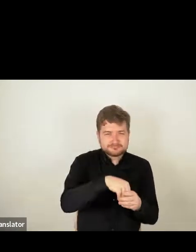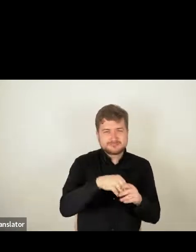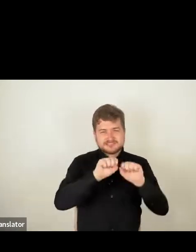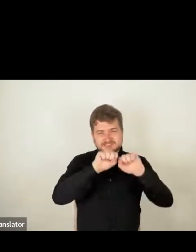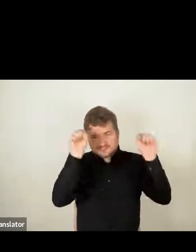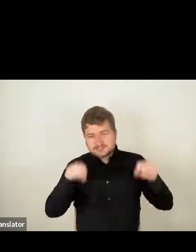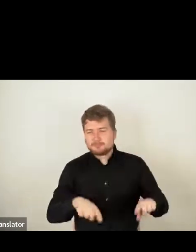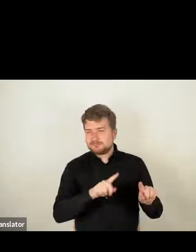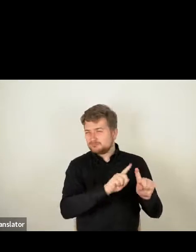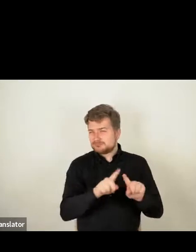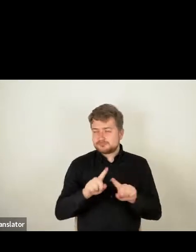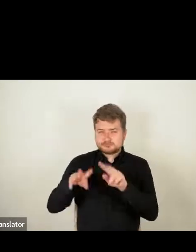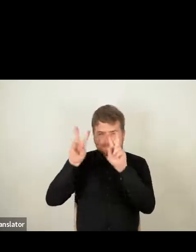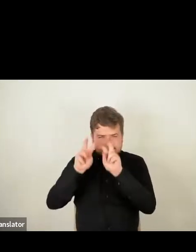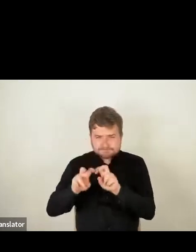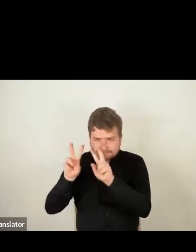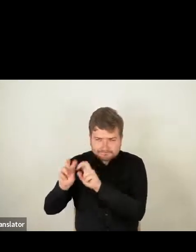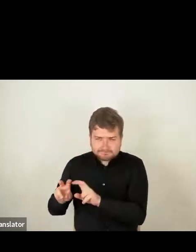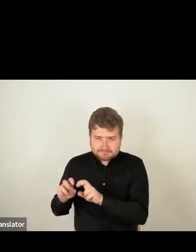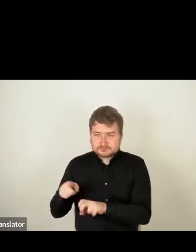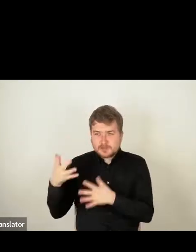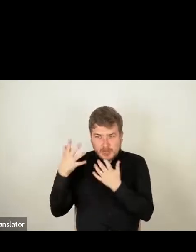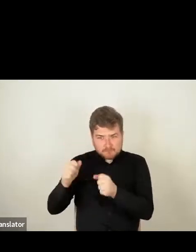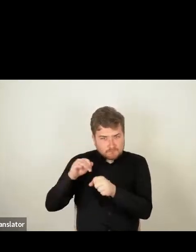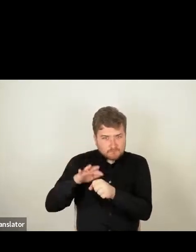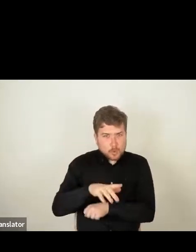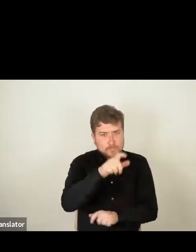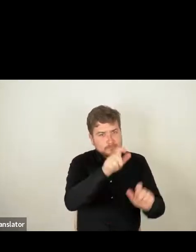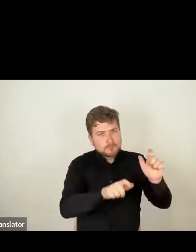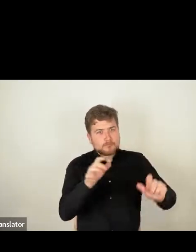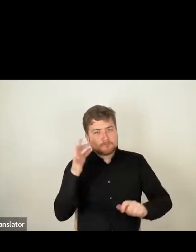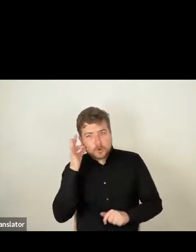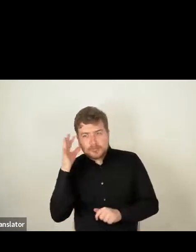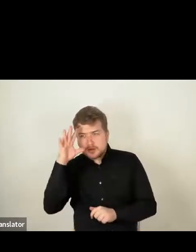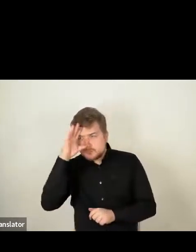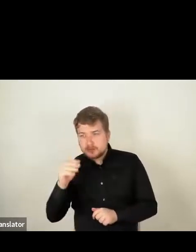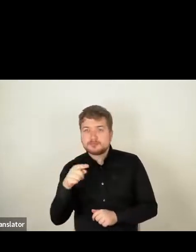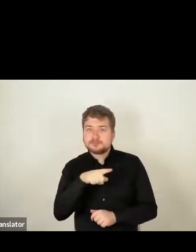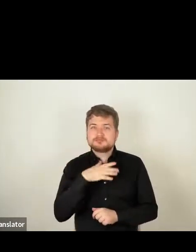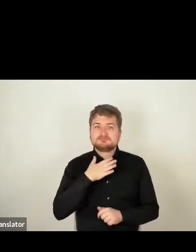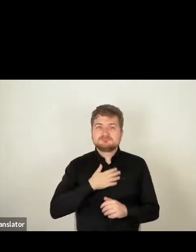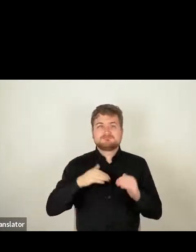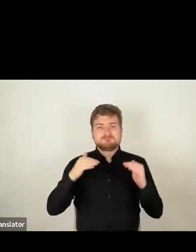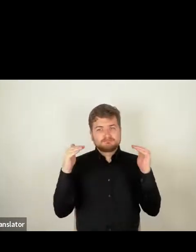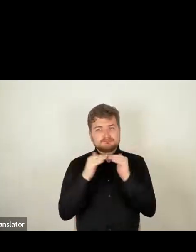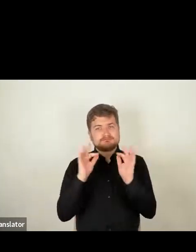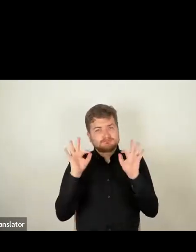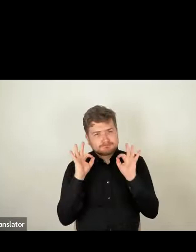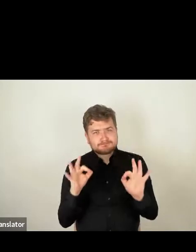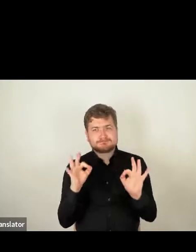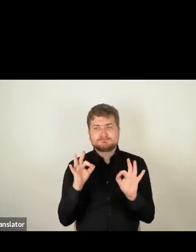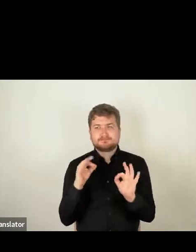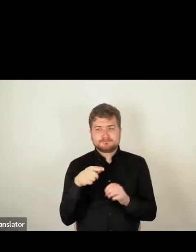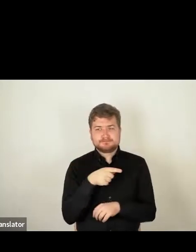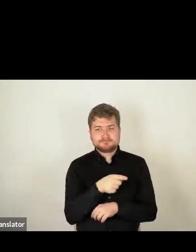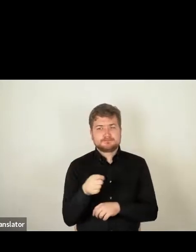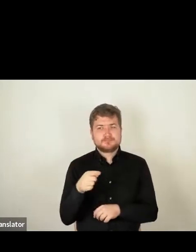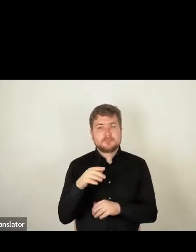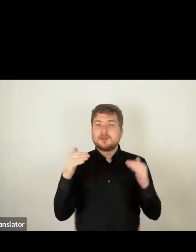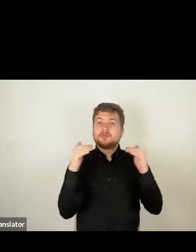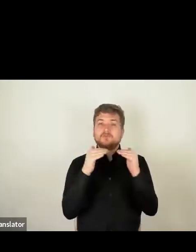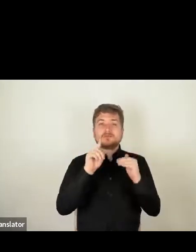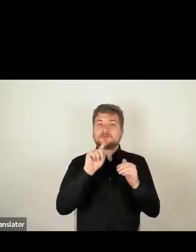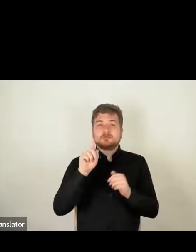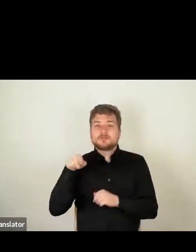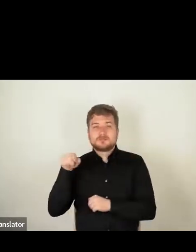men and women to achieve some form of equity within our society. And so that started then. Every department was